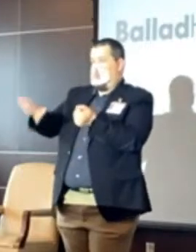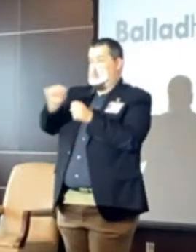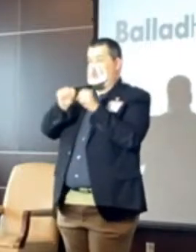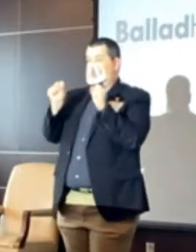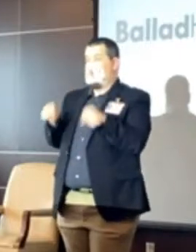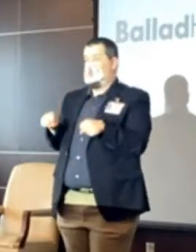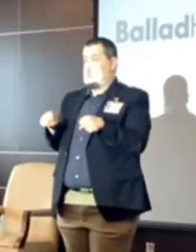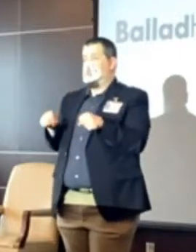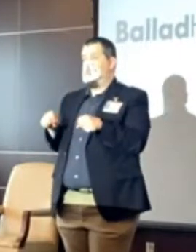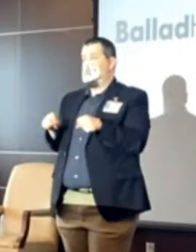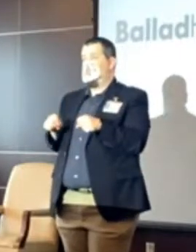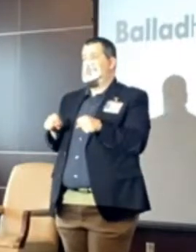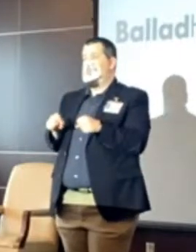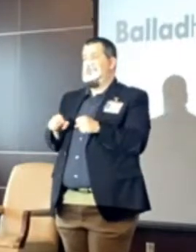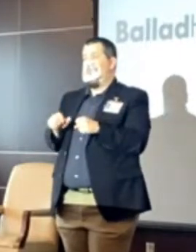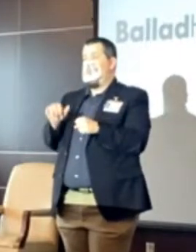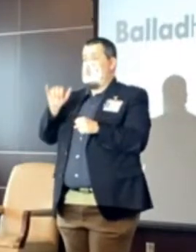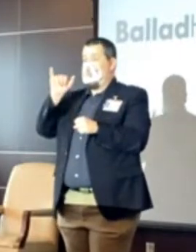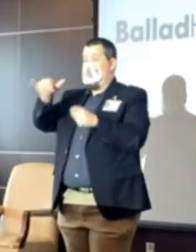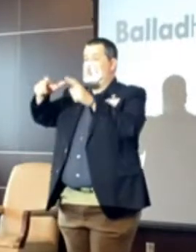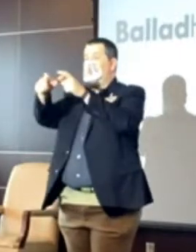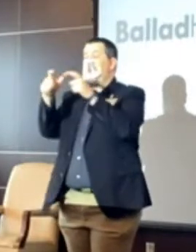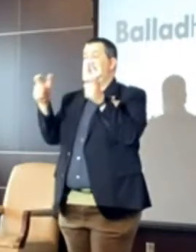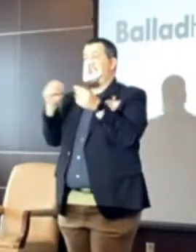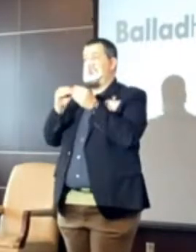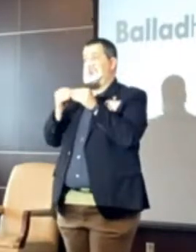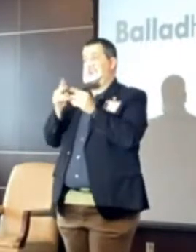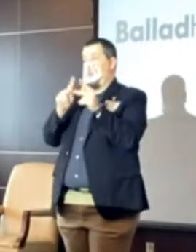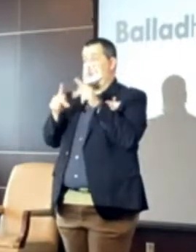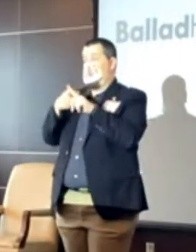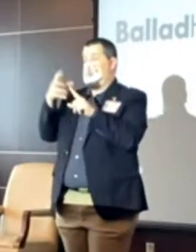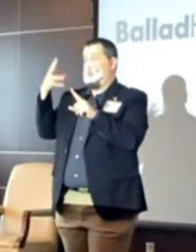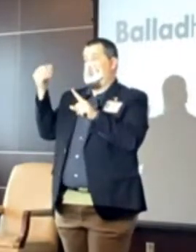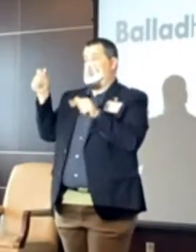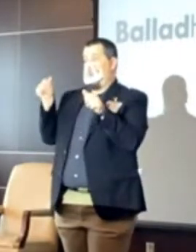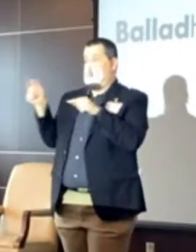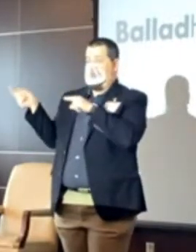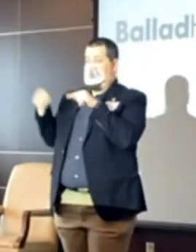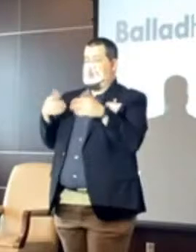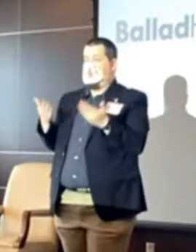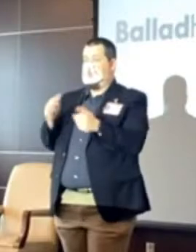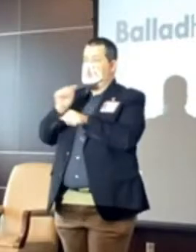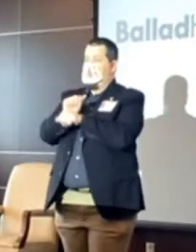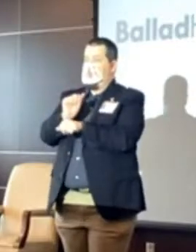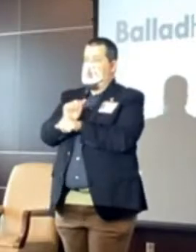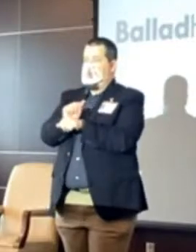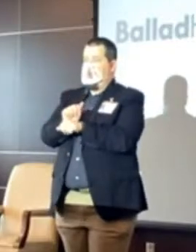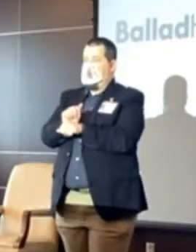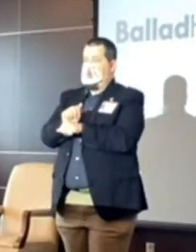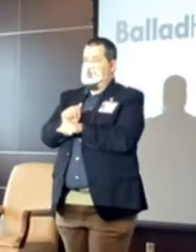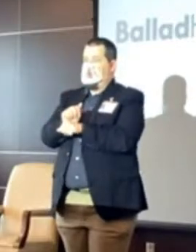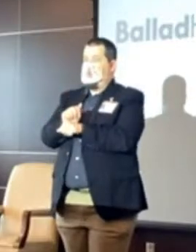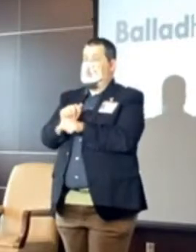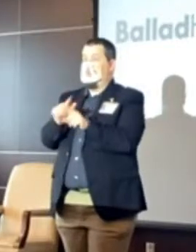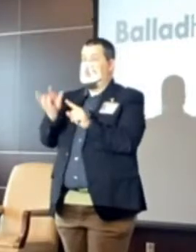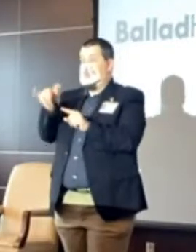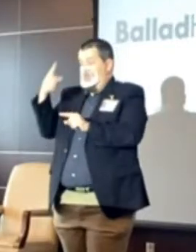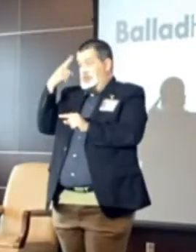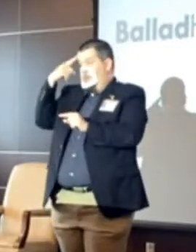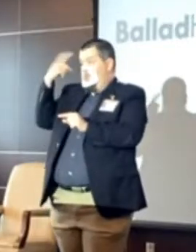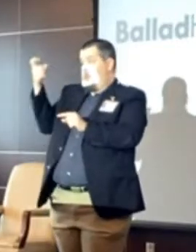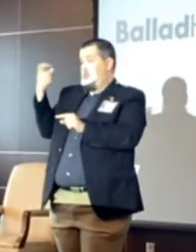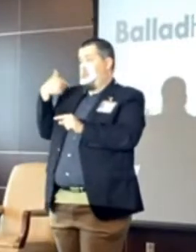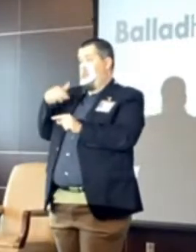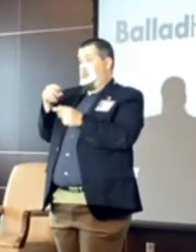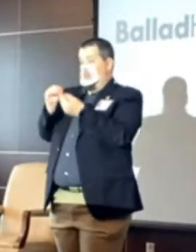So that's a very large number of people from outside the area coming in here to work. But that's because of